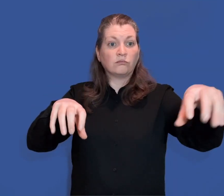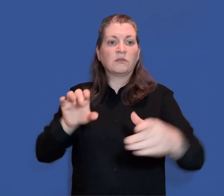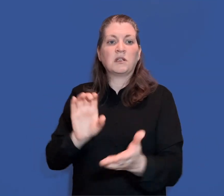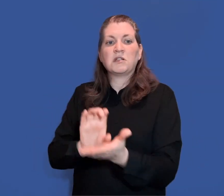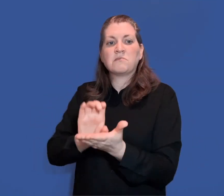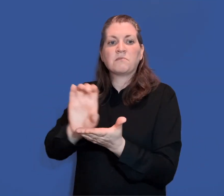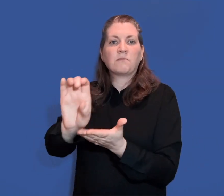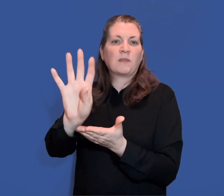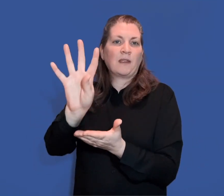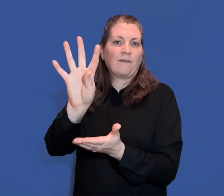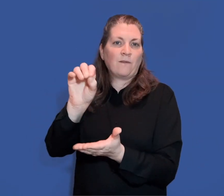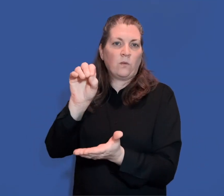industrial site development,